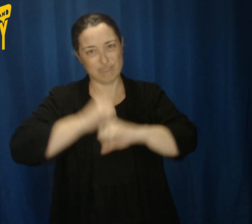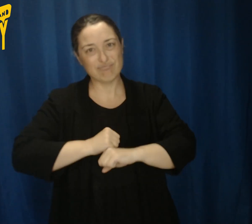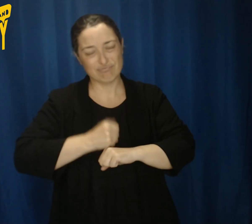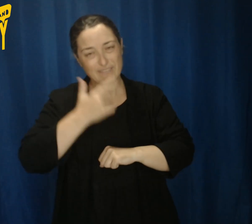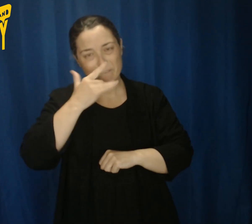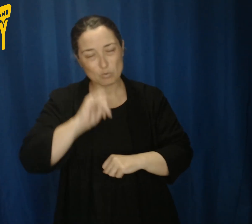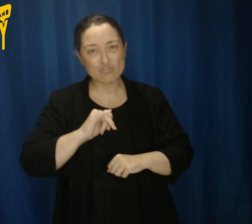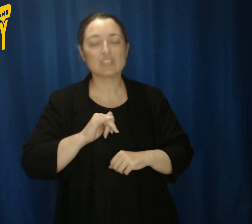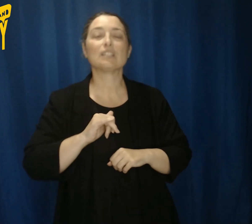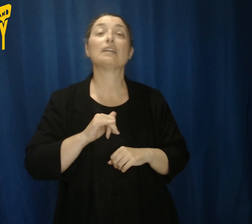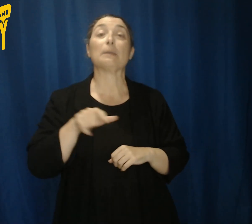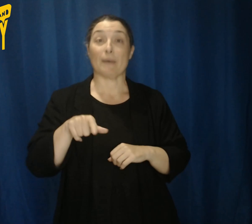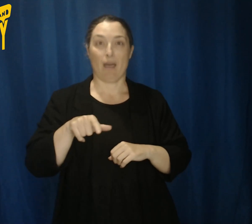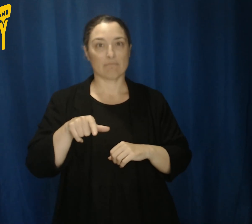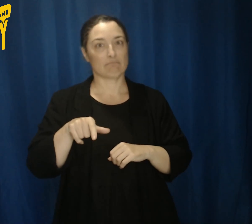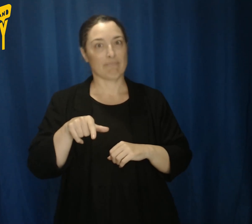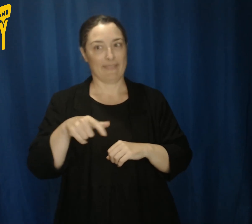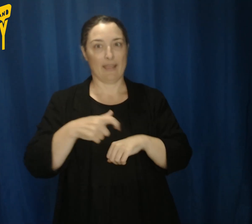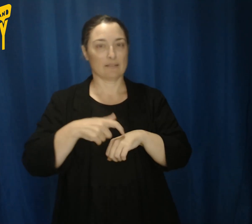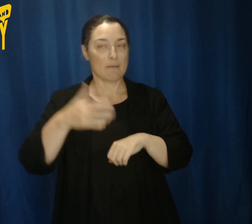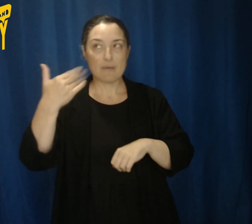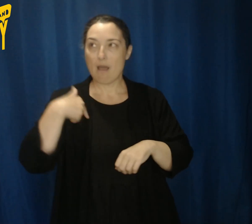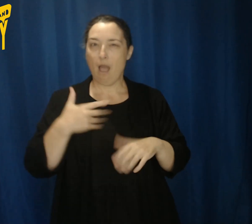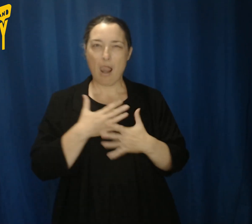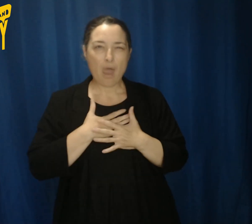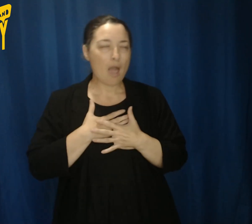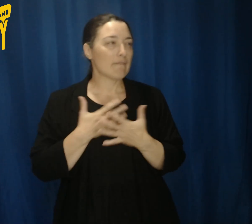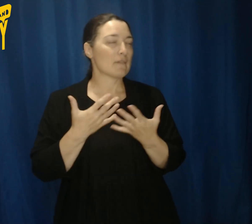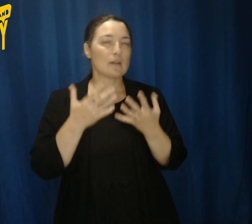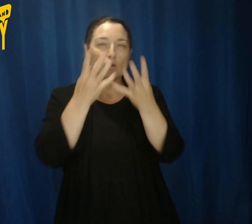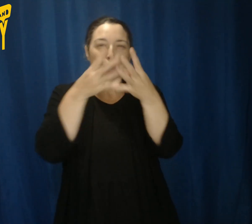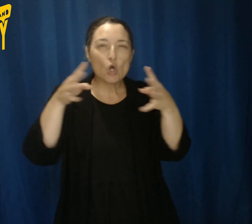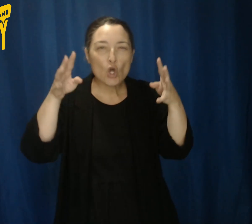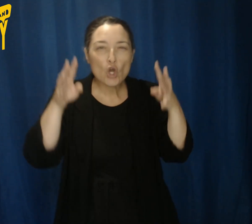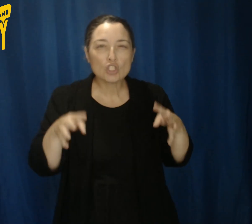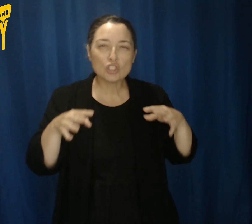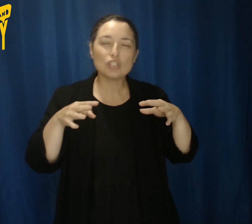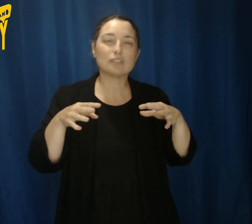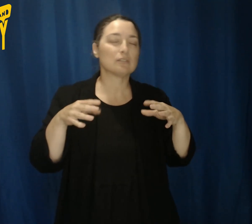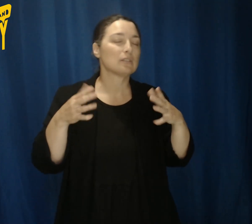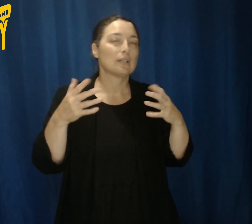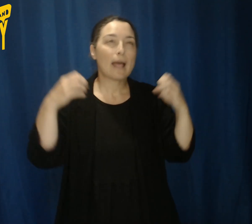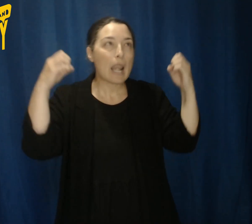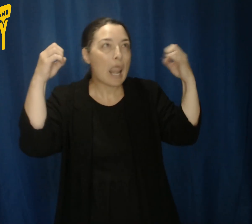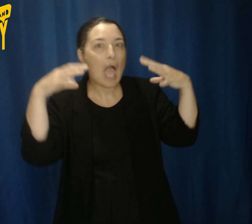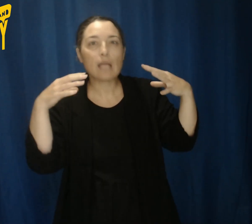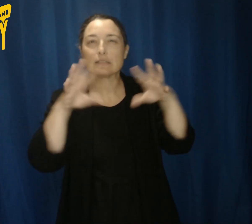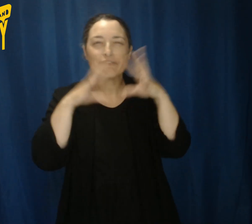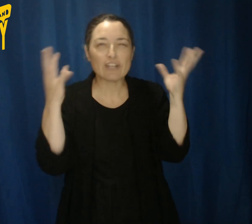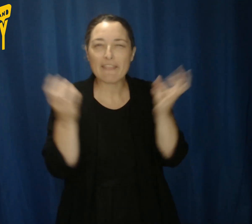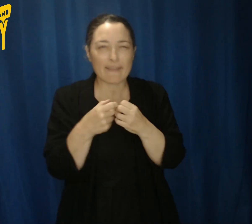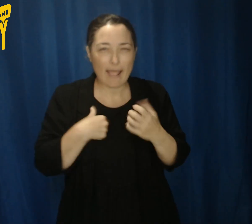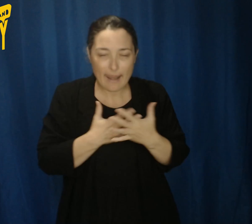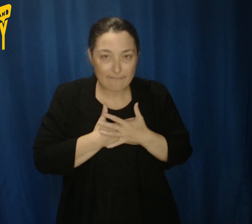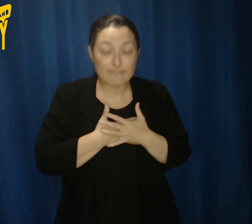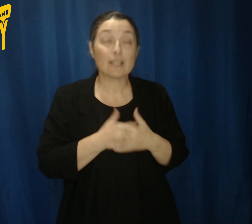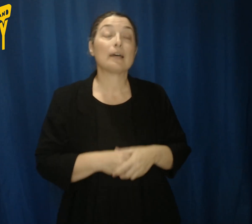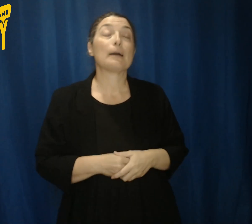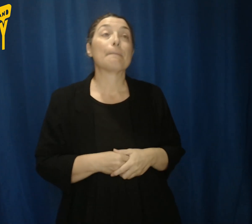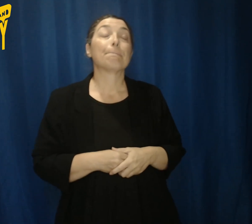And I was just fascinated by everything. I loved the curtains and the lights and the this and the that. And my parents were told I would get more confident